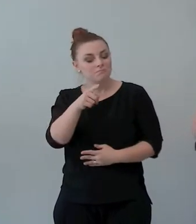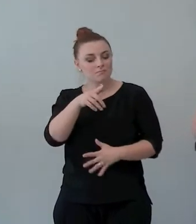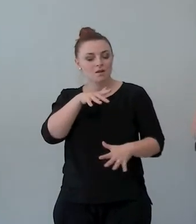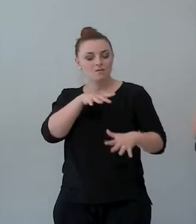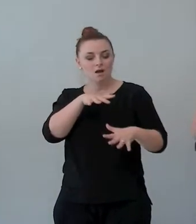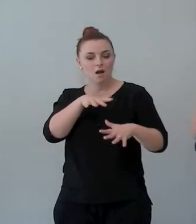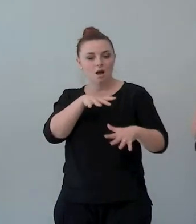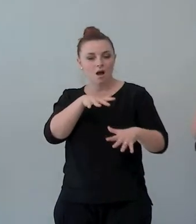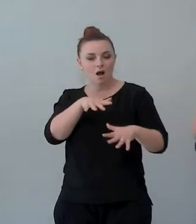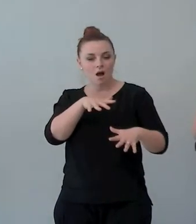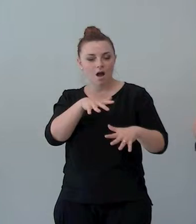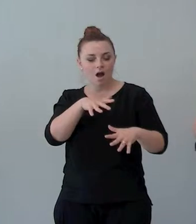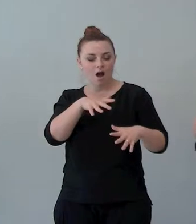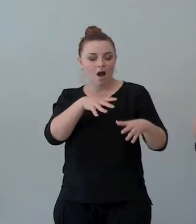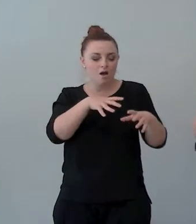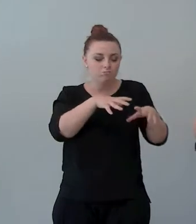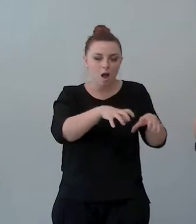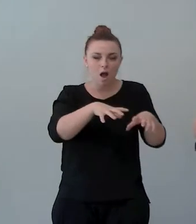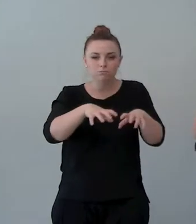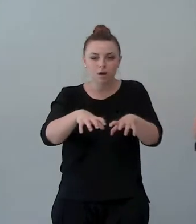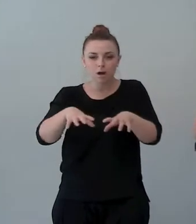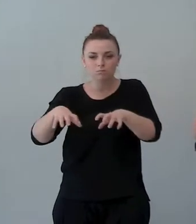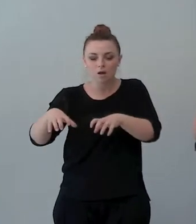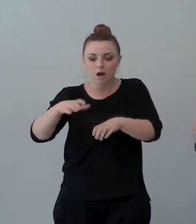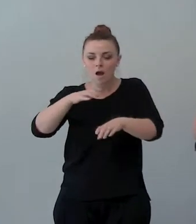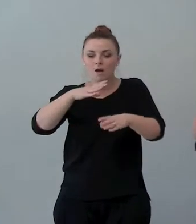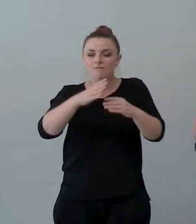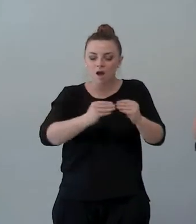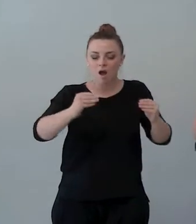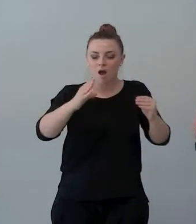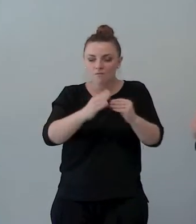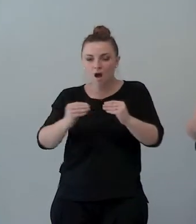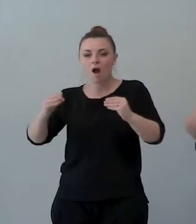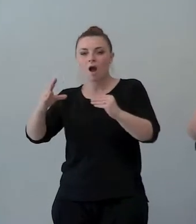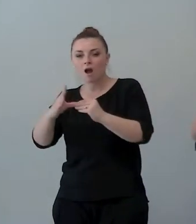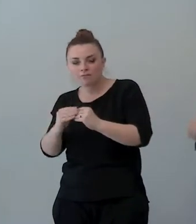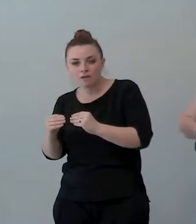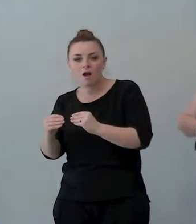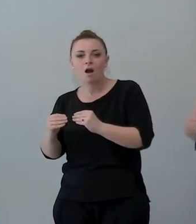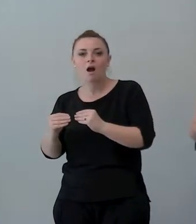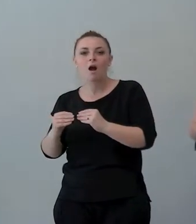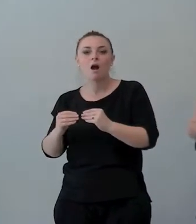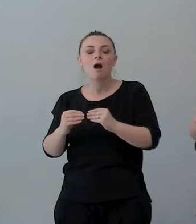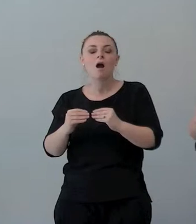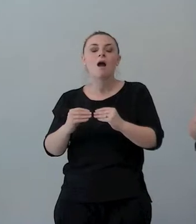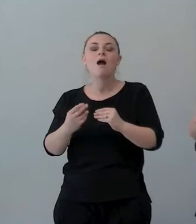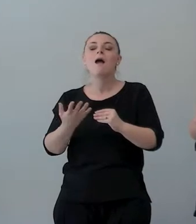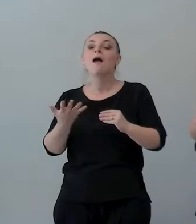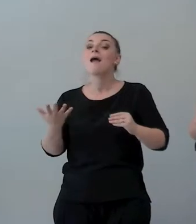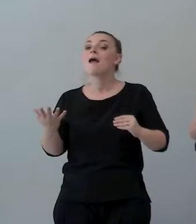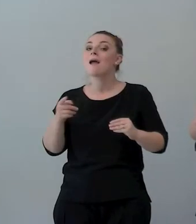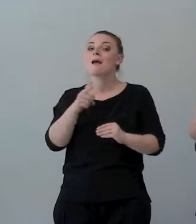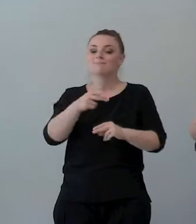facendo, or maybe you're so busy doing things, che non ti fermi per dormire e